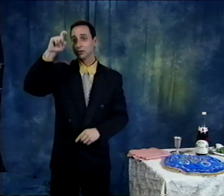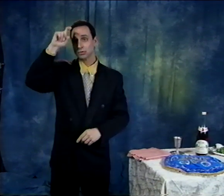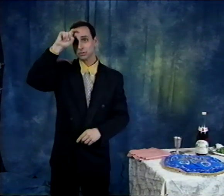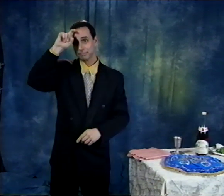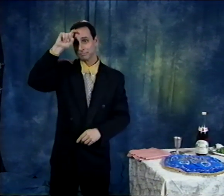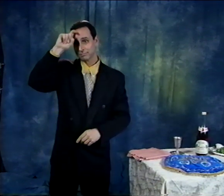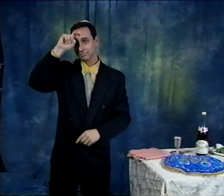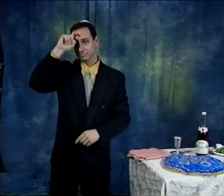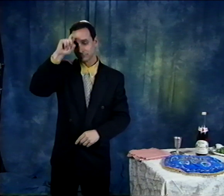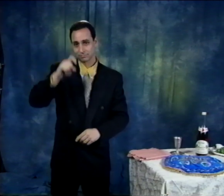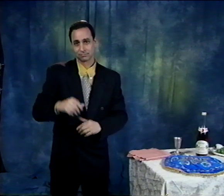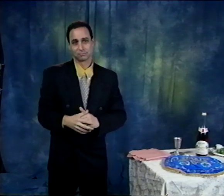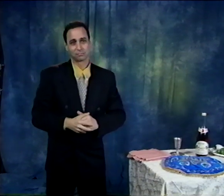from Egypt.